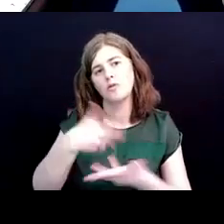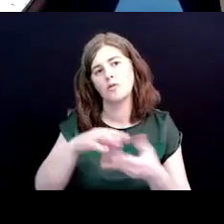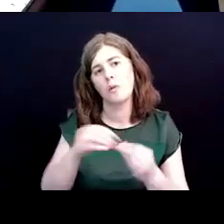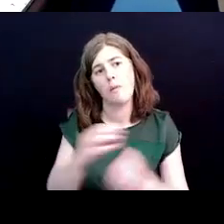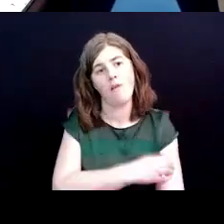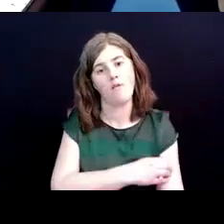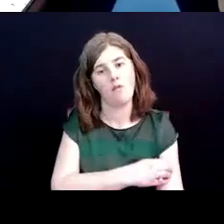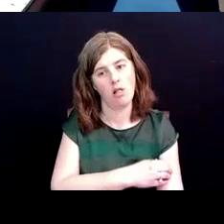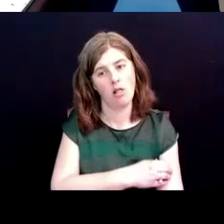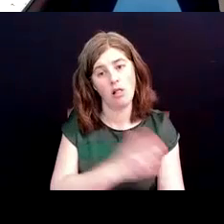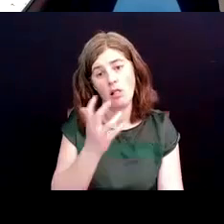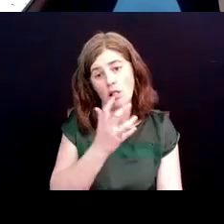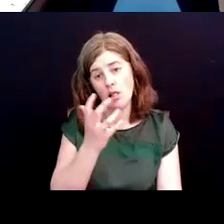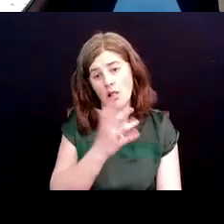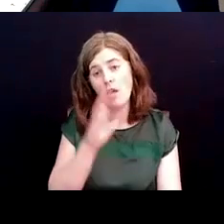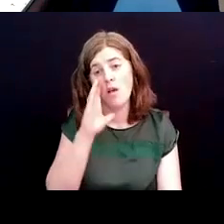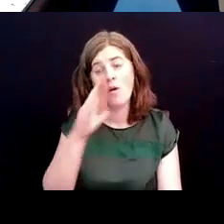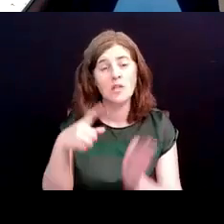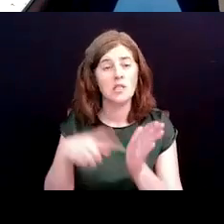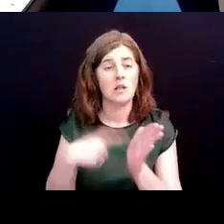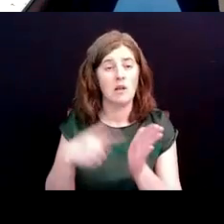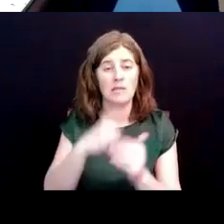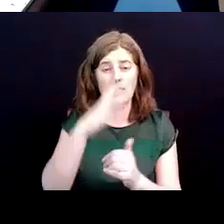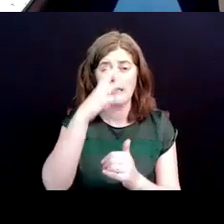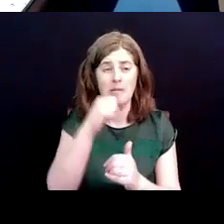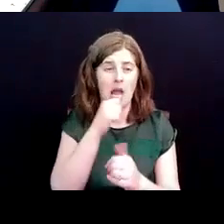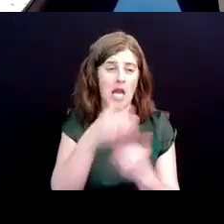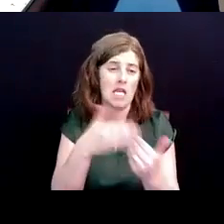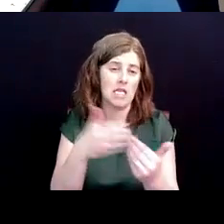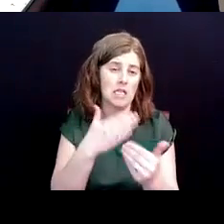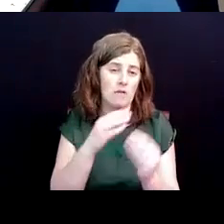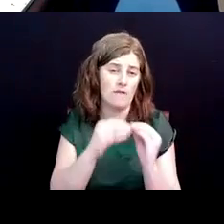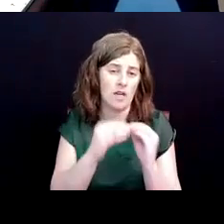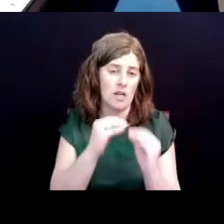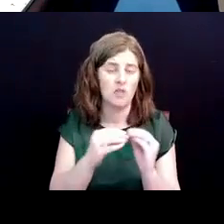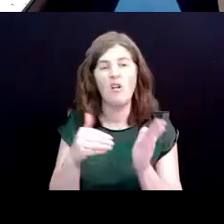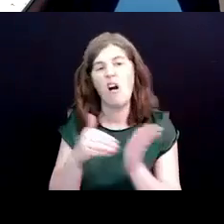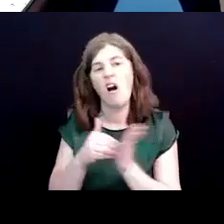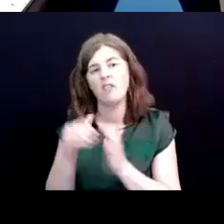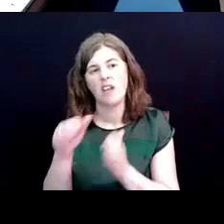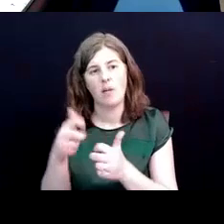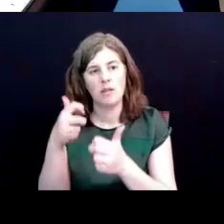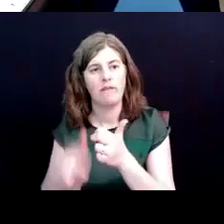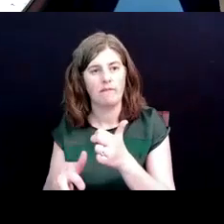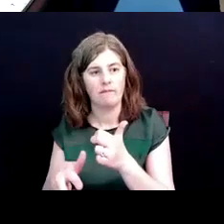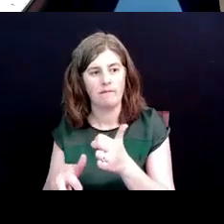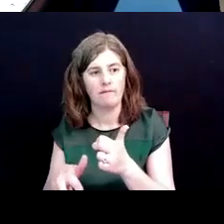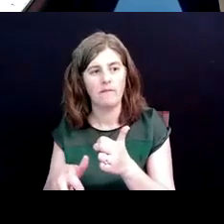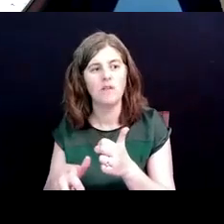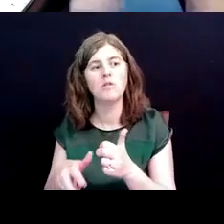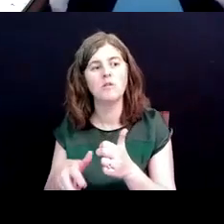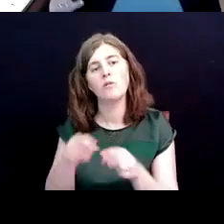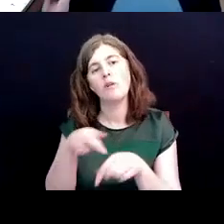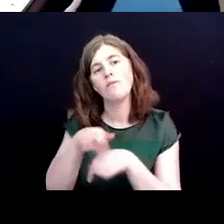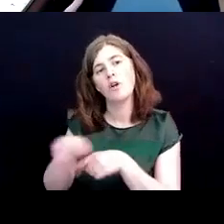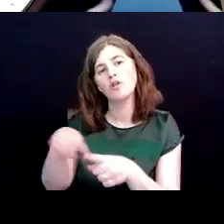course, sometimes sleep is not so easy peasy to fix. In fact, frankly, oftentimes it can be pretty tough. So referring to a sleep specialist who